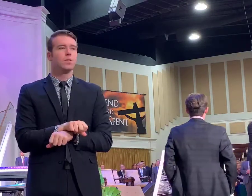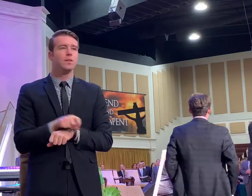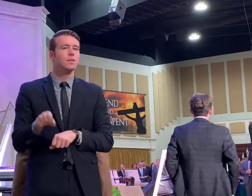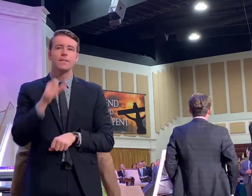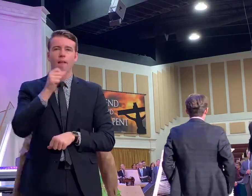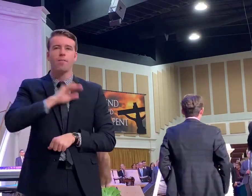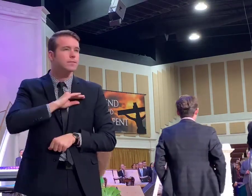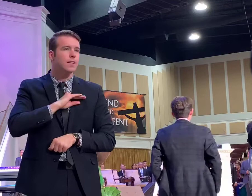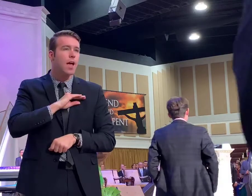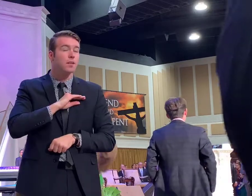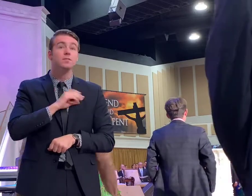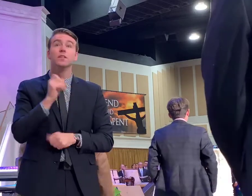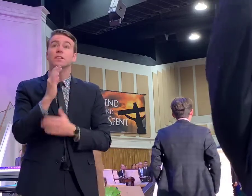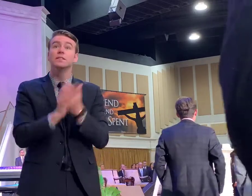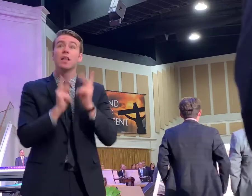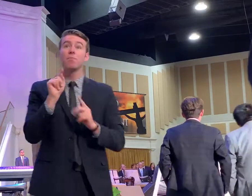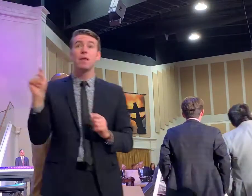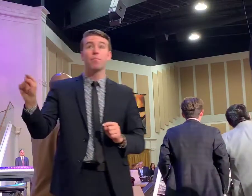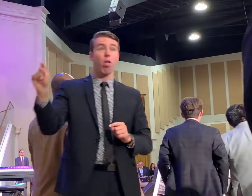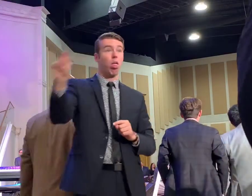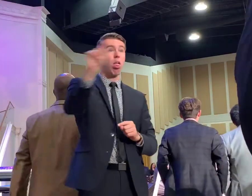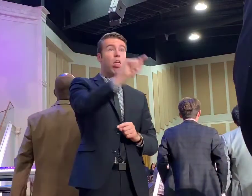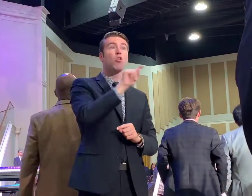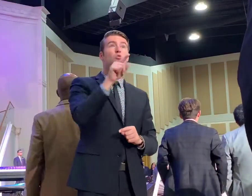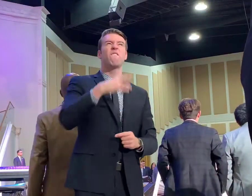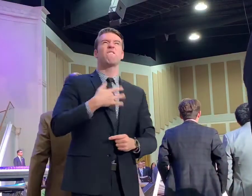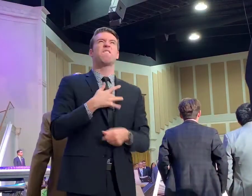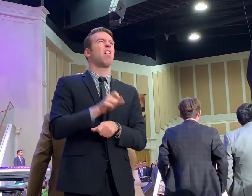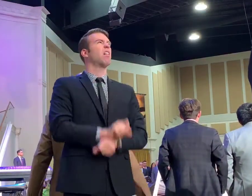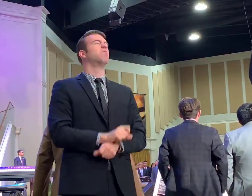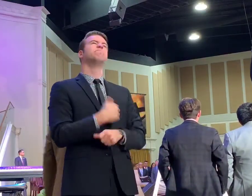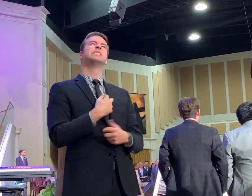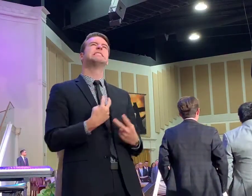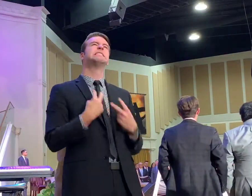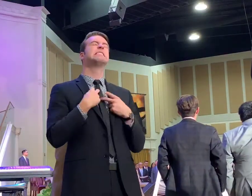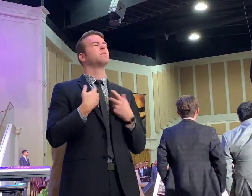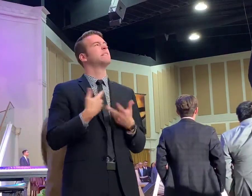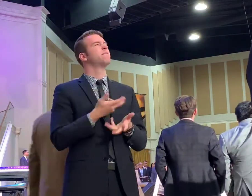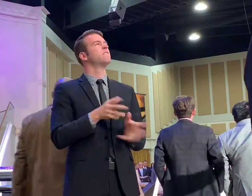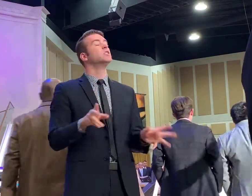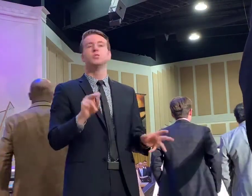in the house of God right now. You are not as chained up as you think you are.